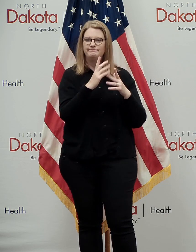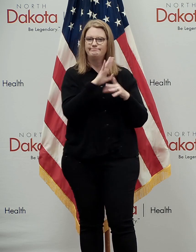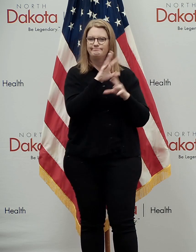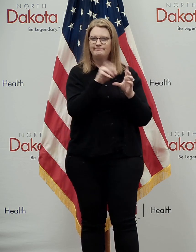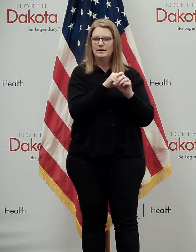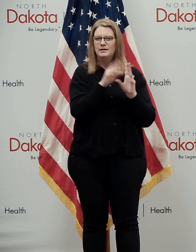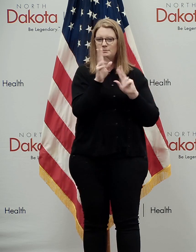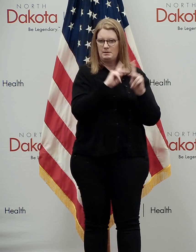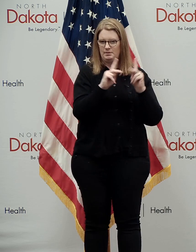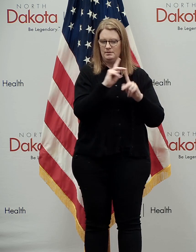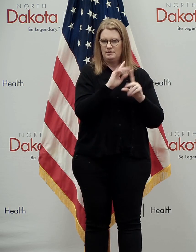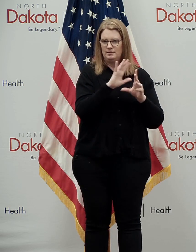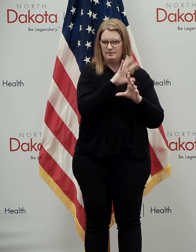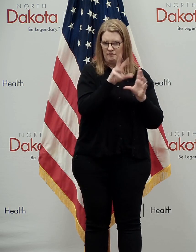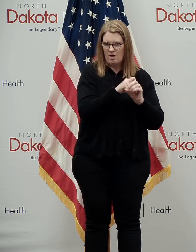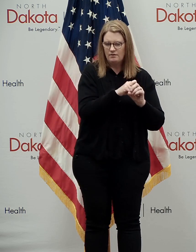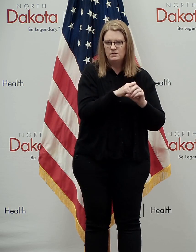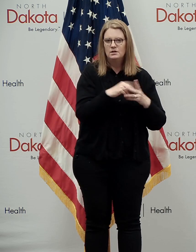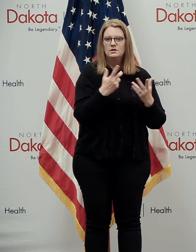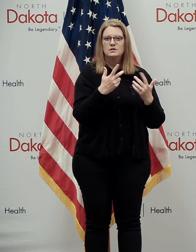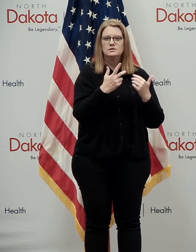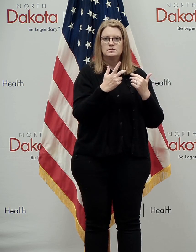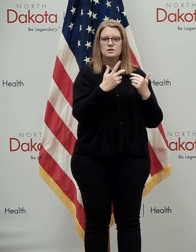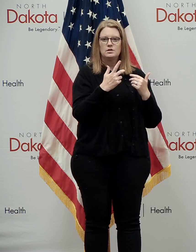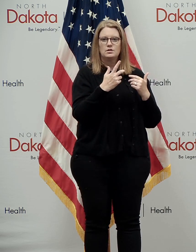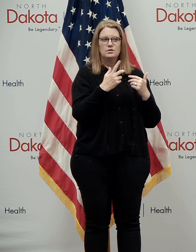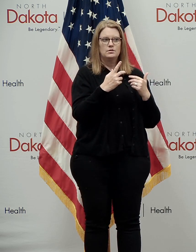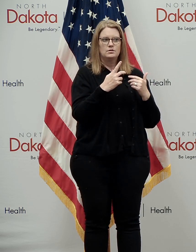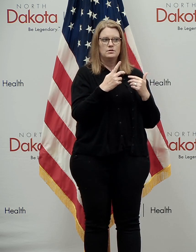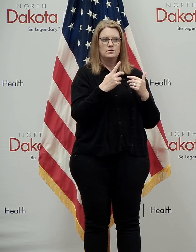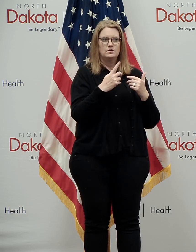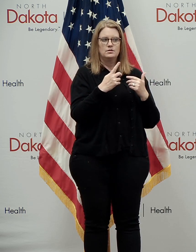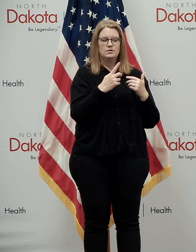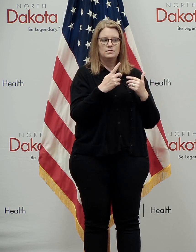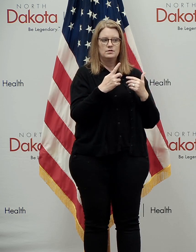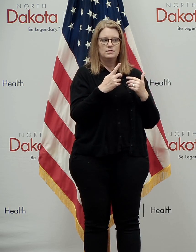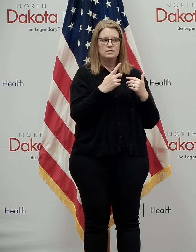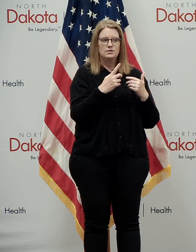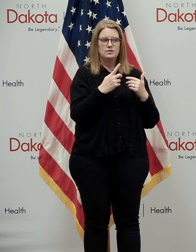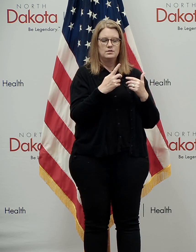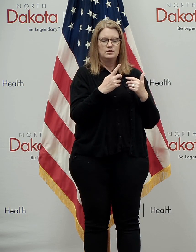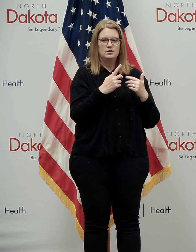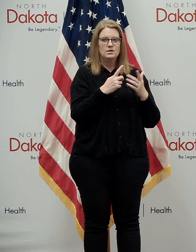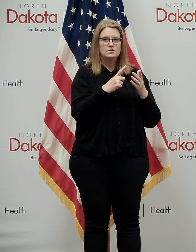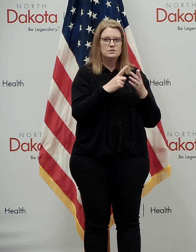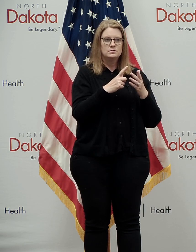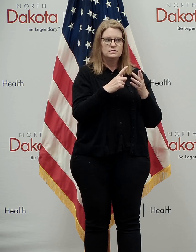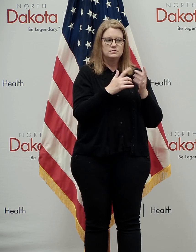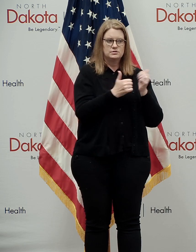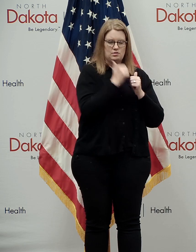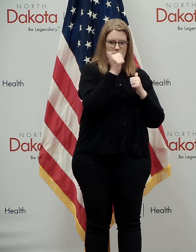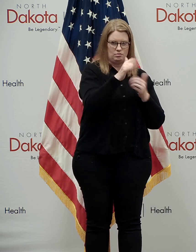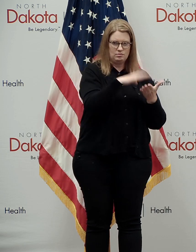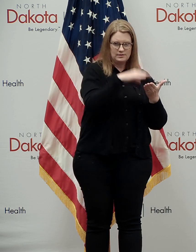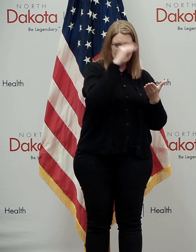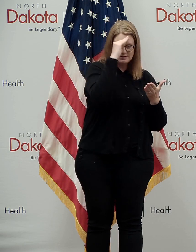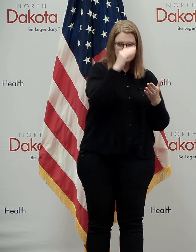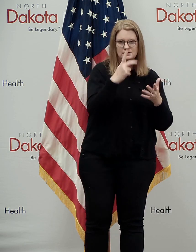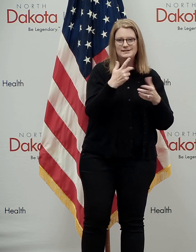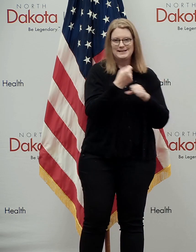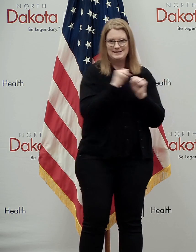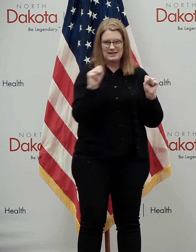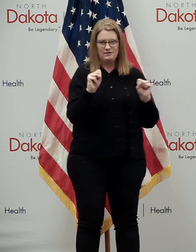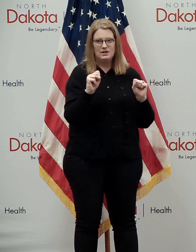plans and the distance learning plans be developed in collaboration and in consultation with the local public health units,